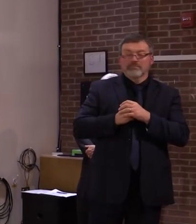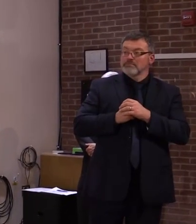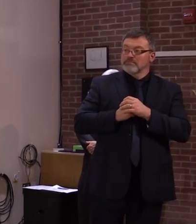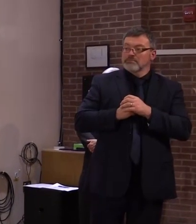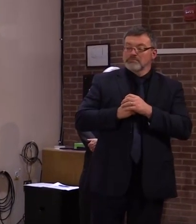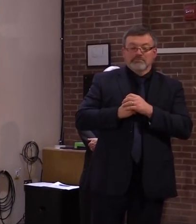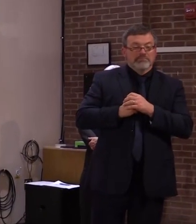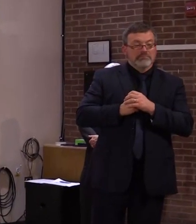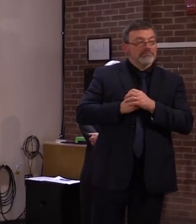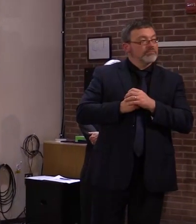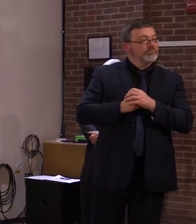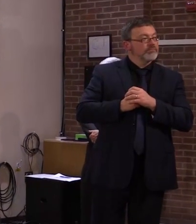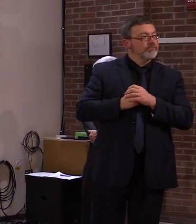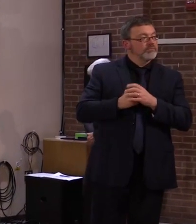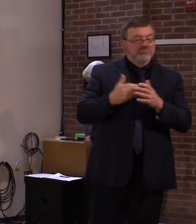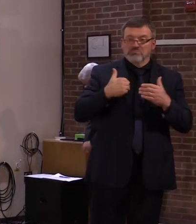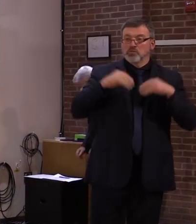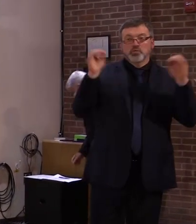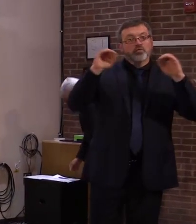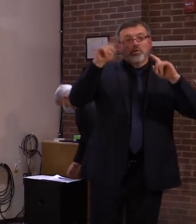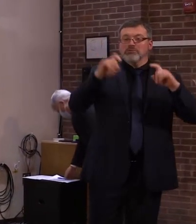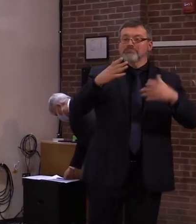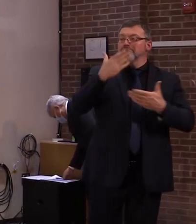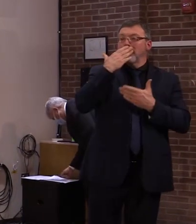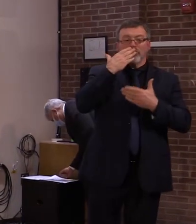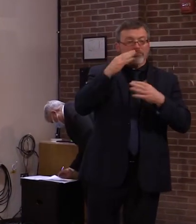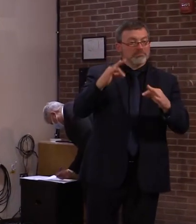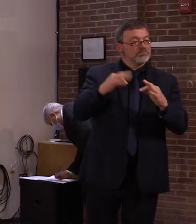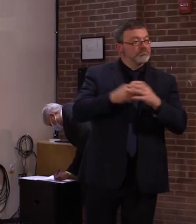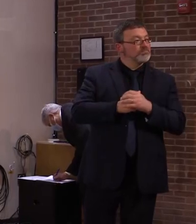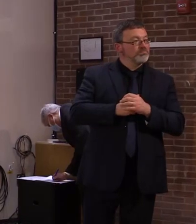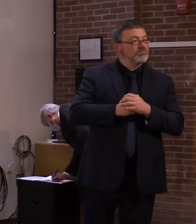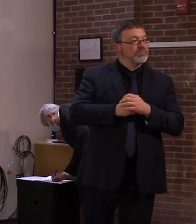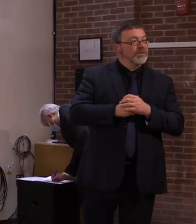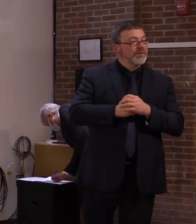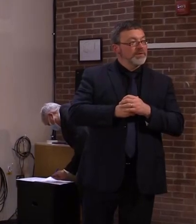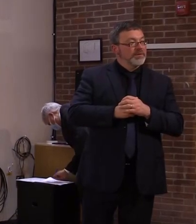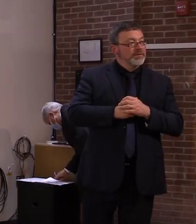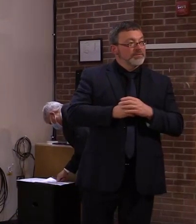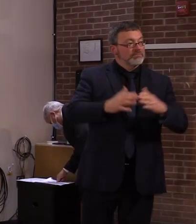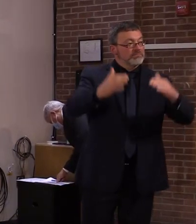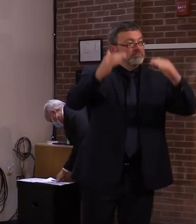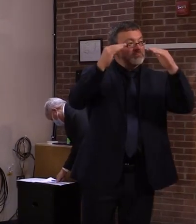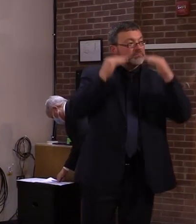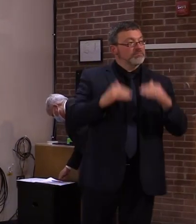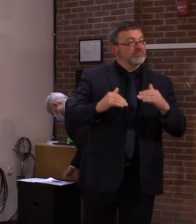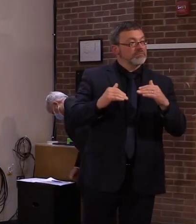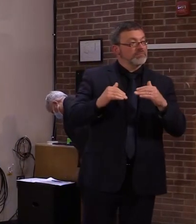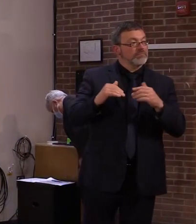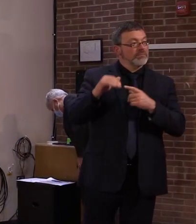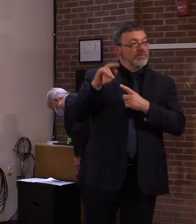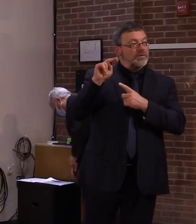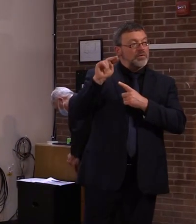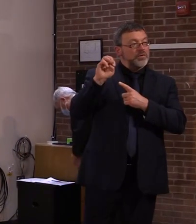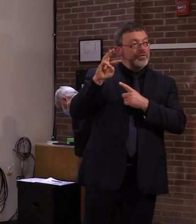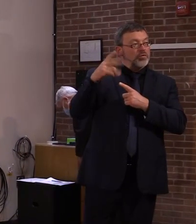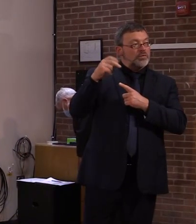No questions today. Thanks very much, Jason. Thank you, Tom. Chris Roy, Newport Daily